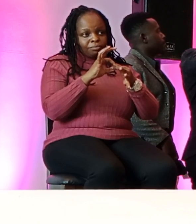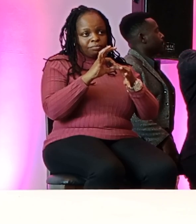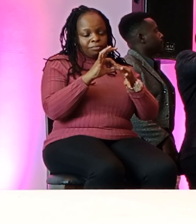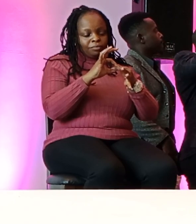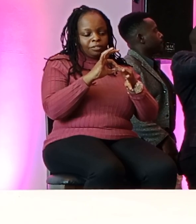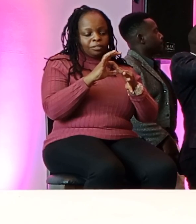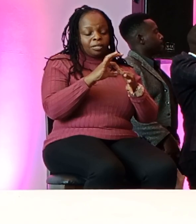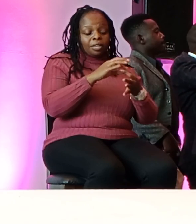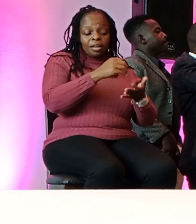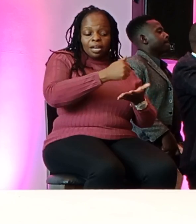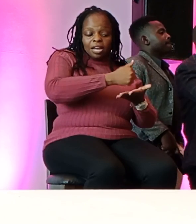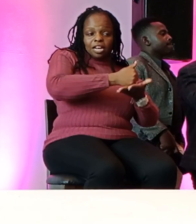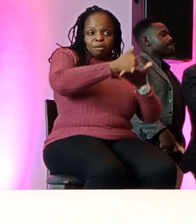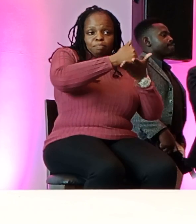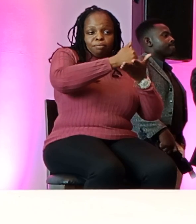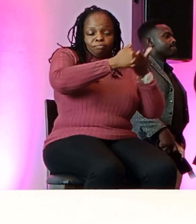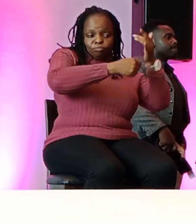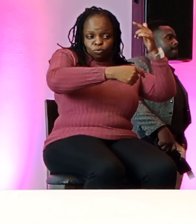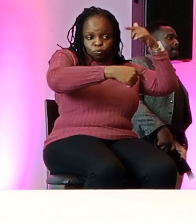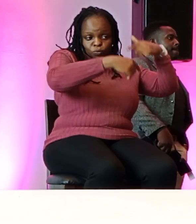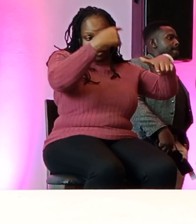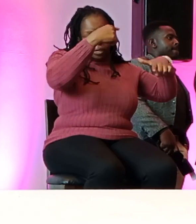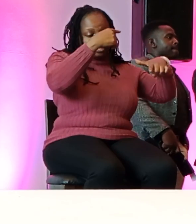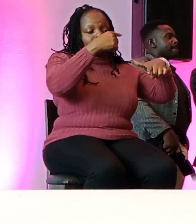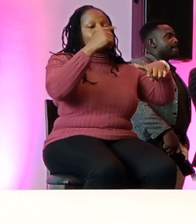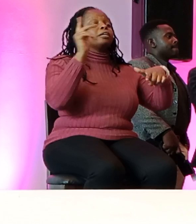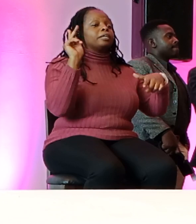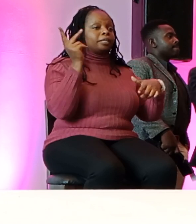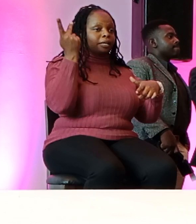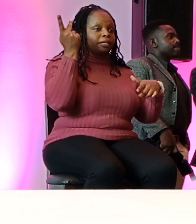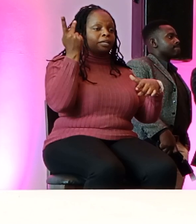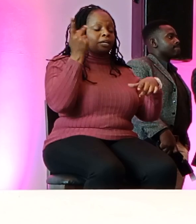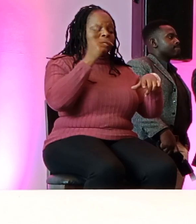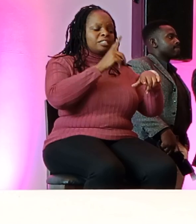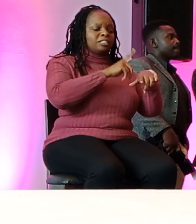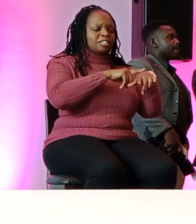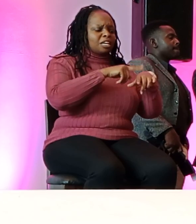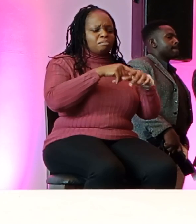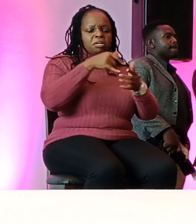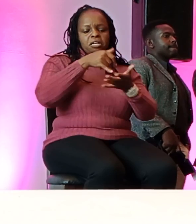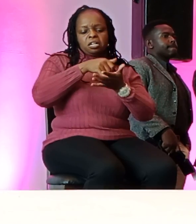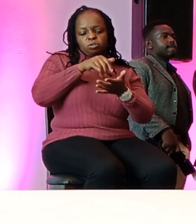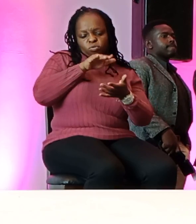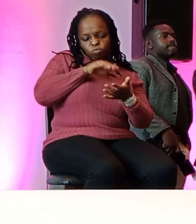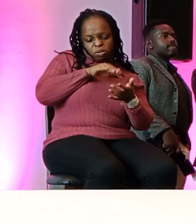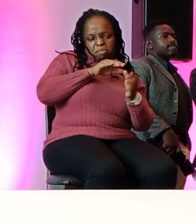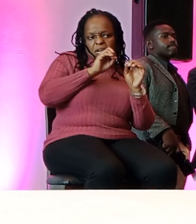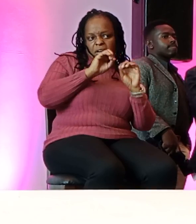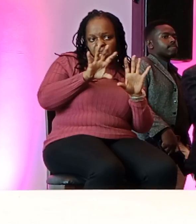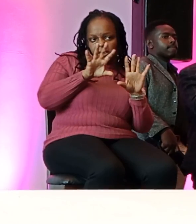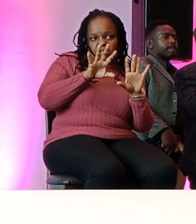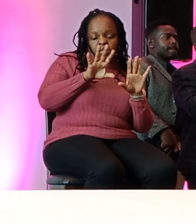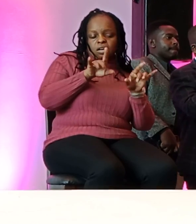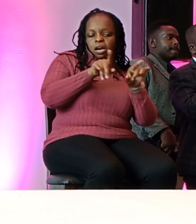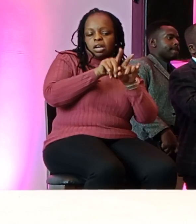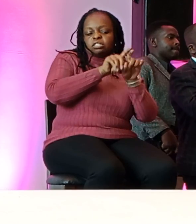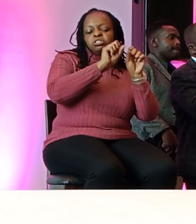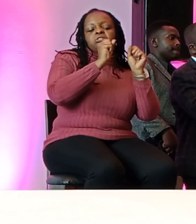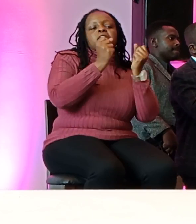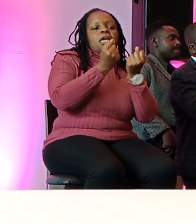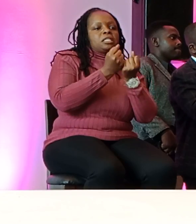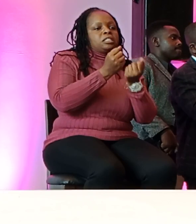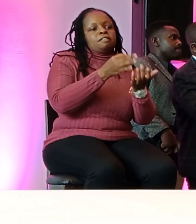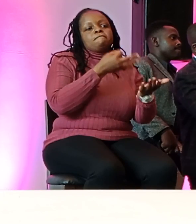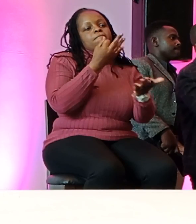will aid the prosperity of our nation. So when we don't include women as a society, we